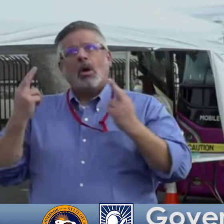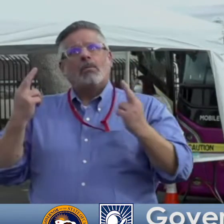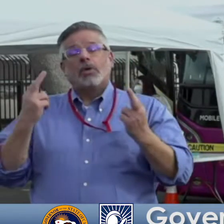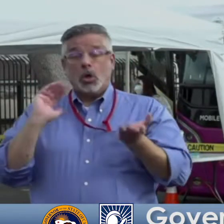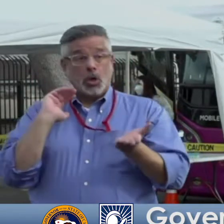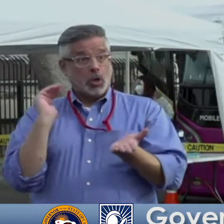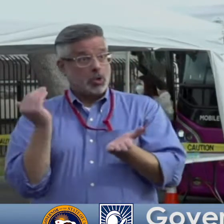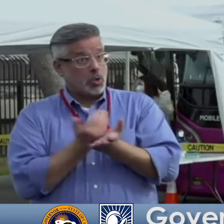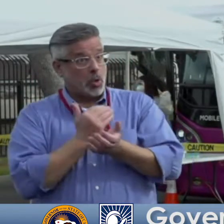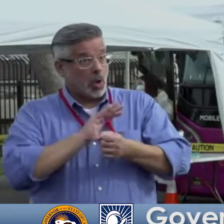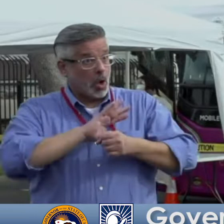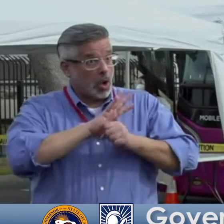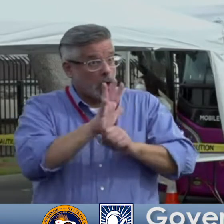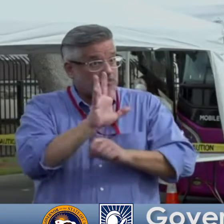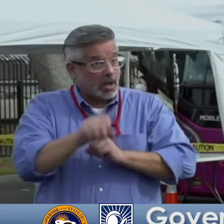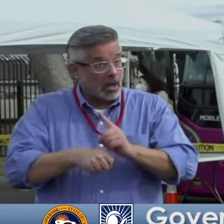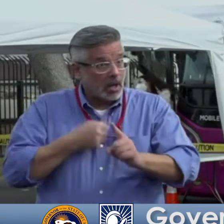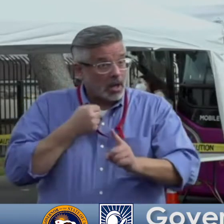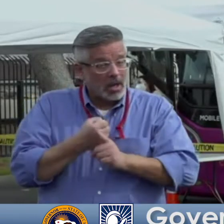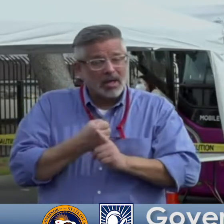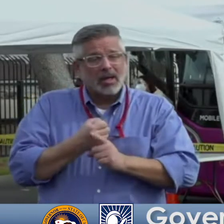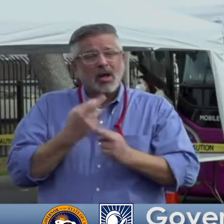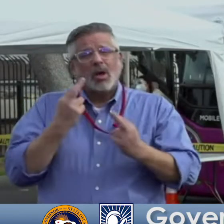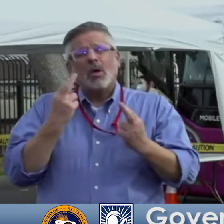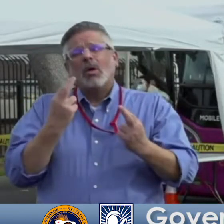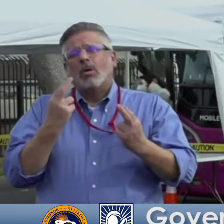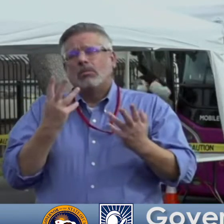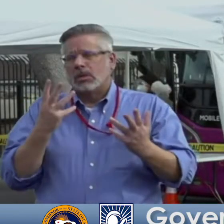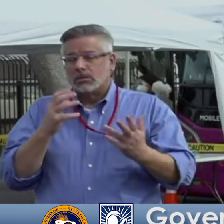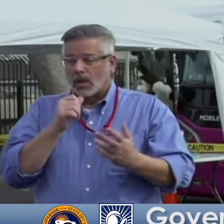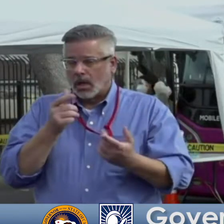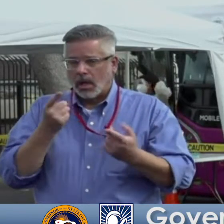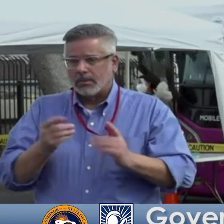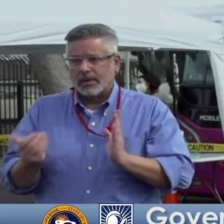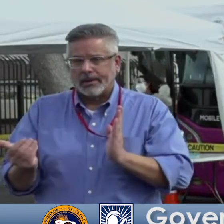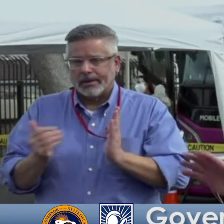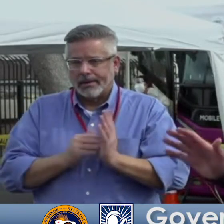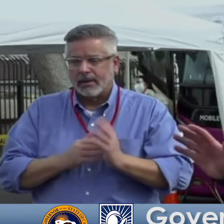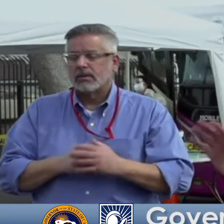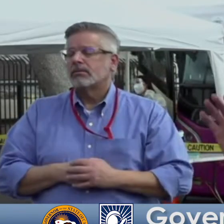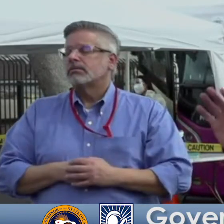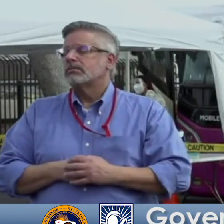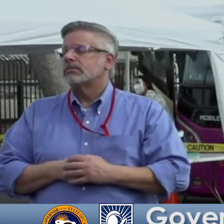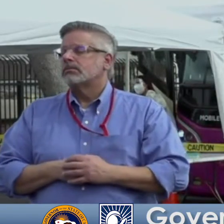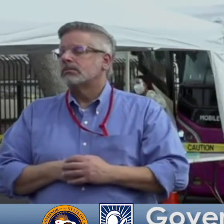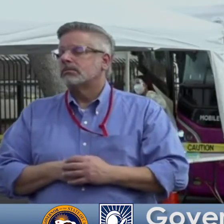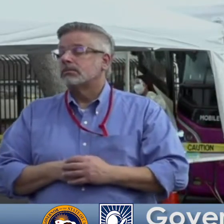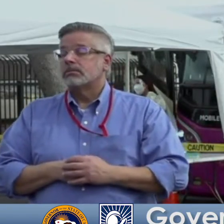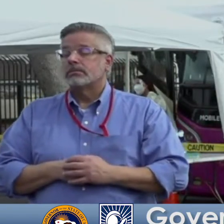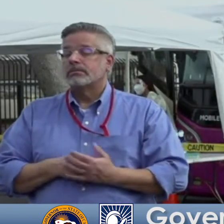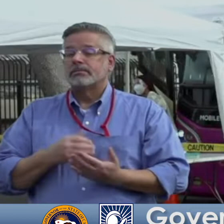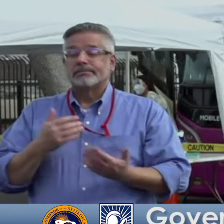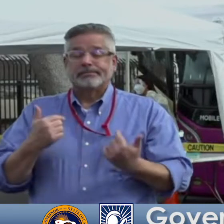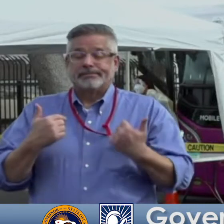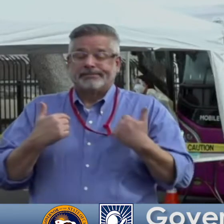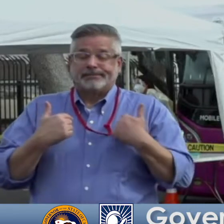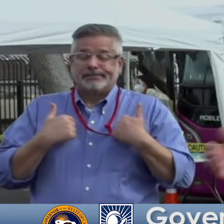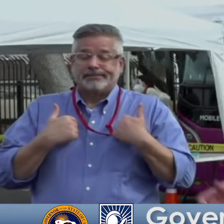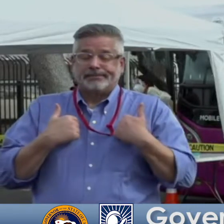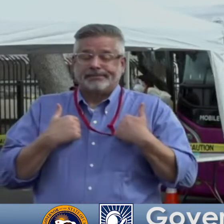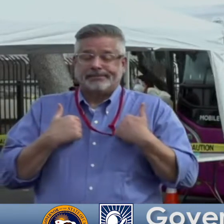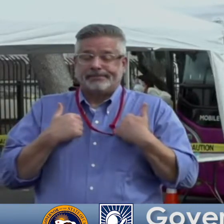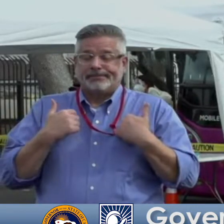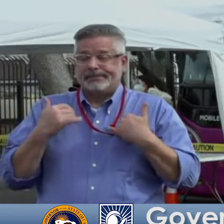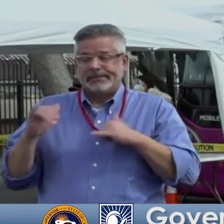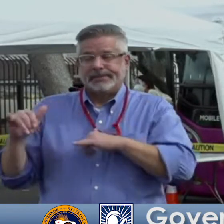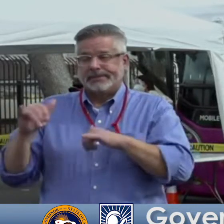is so ubiquitous in our lives with the Omicron variant. And while it's absolutely true, you don't need to hear from me. You've heard from everybody